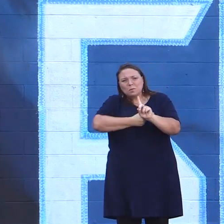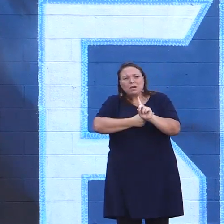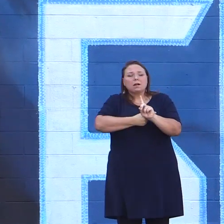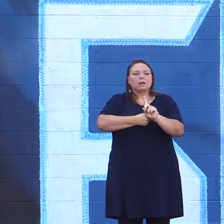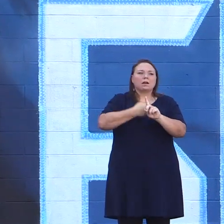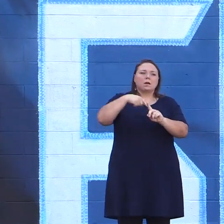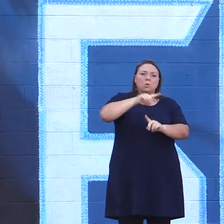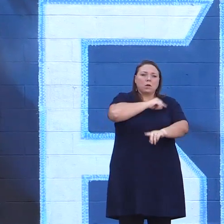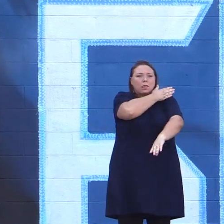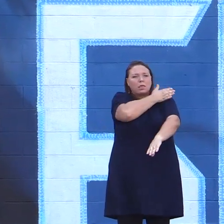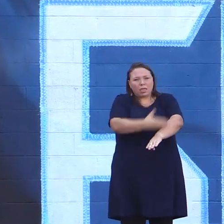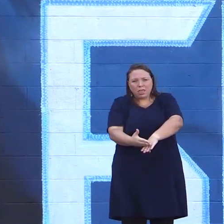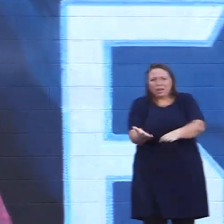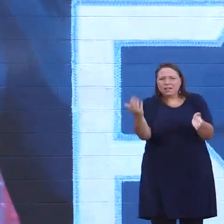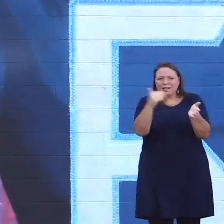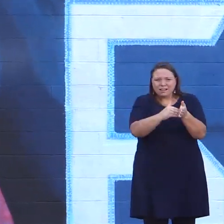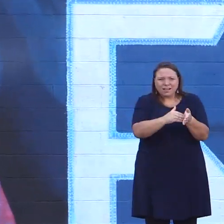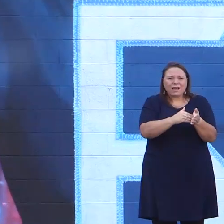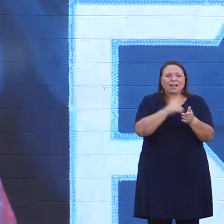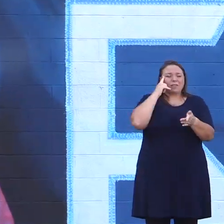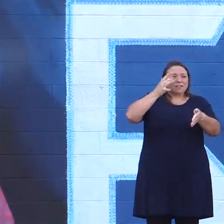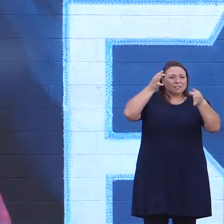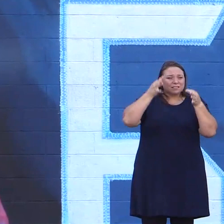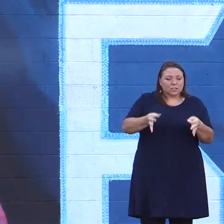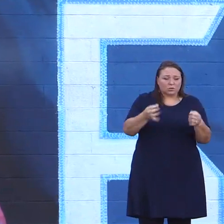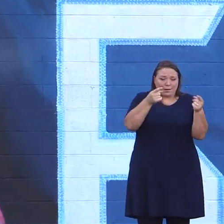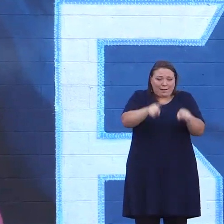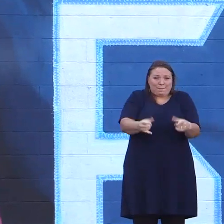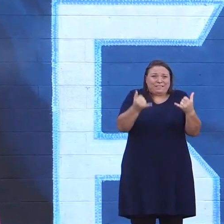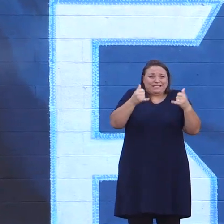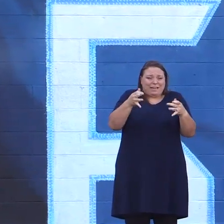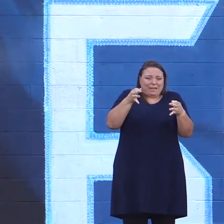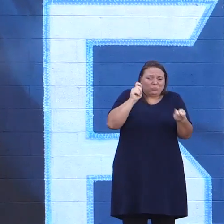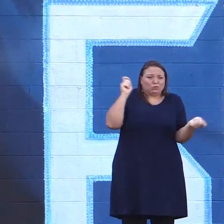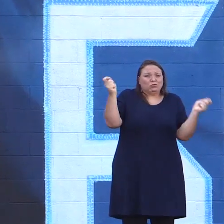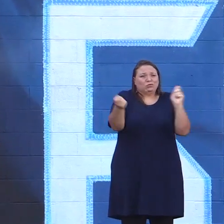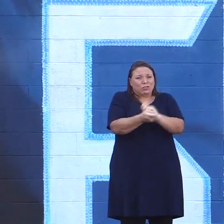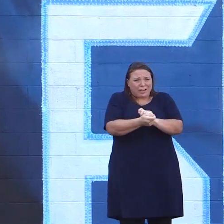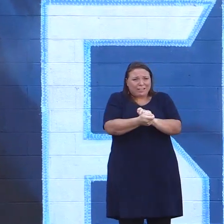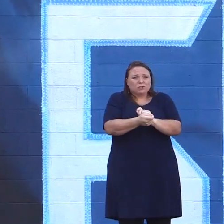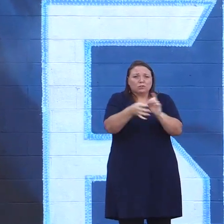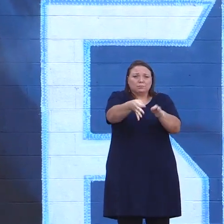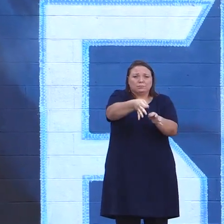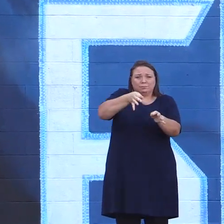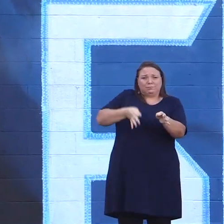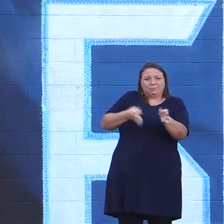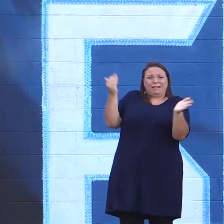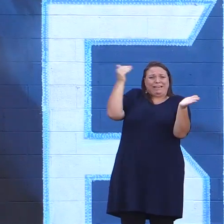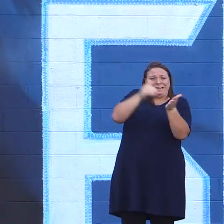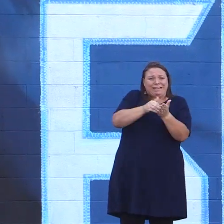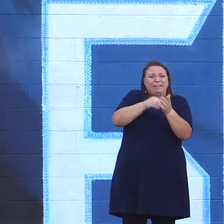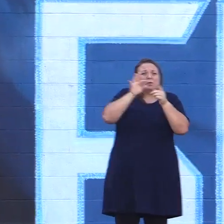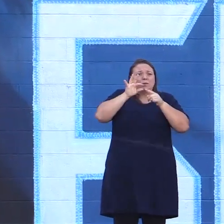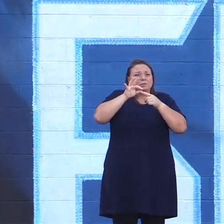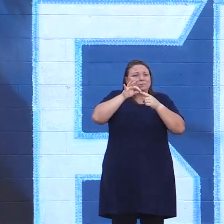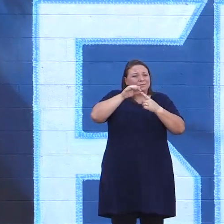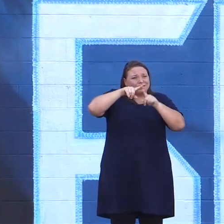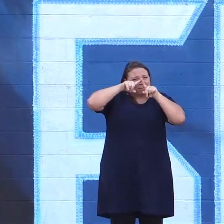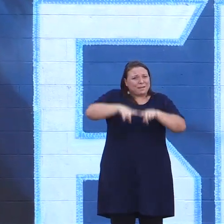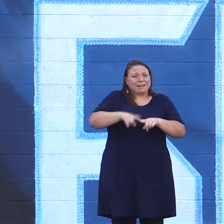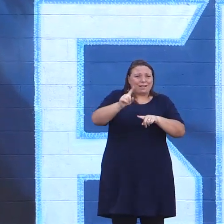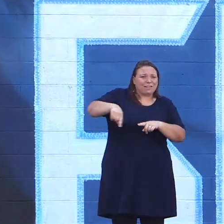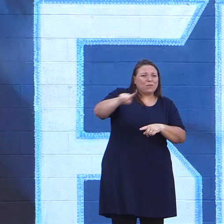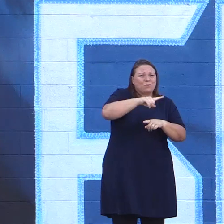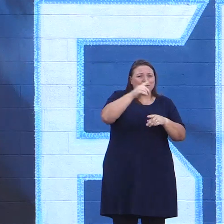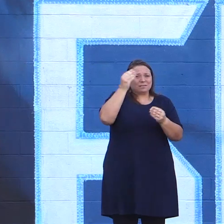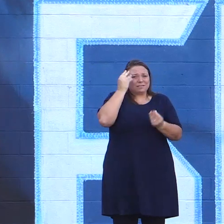may be lost, and the decisions made today could be changed in response to those facts. And as we